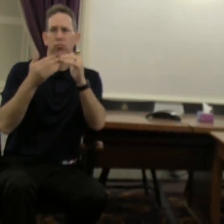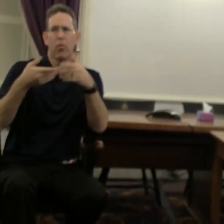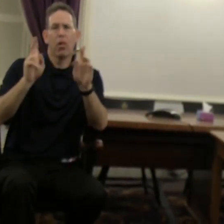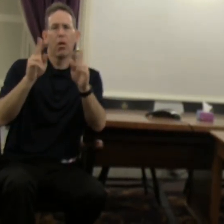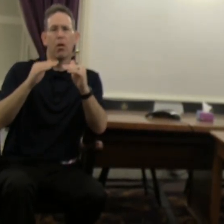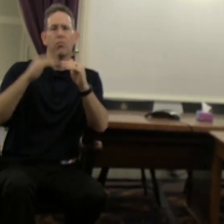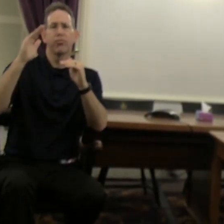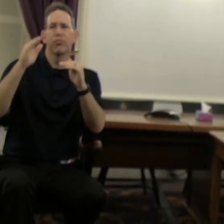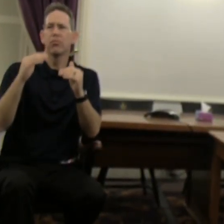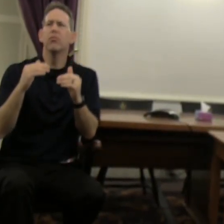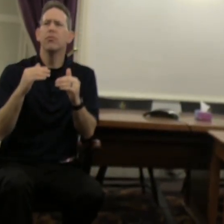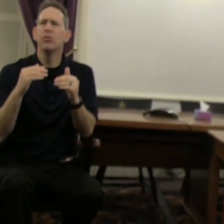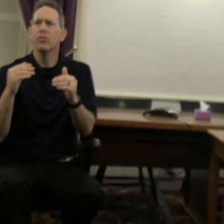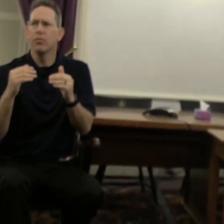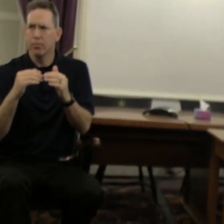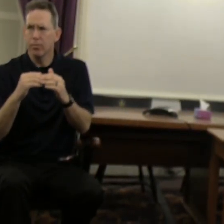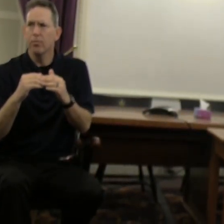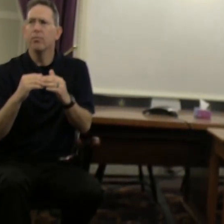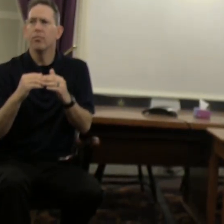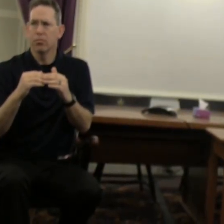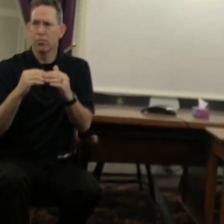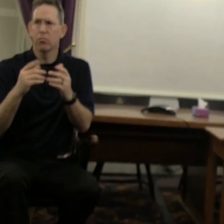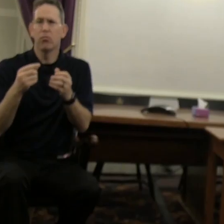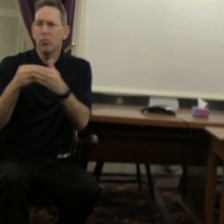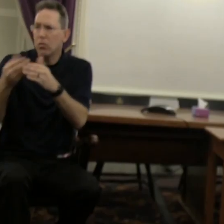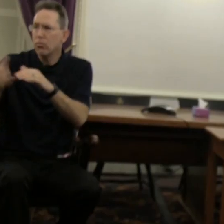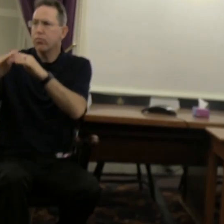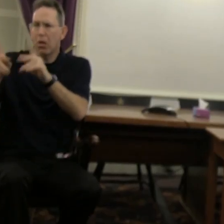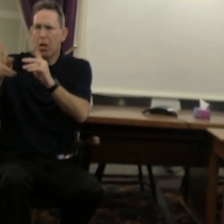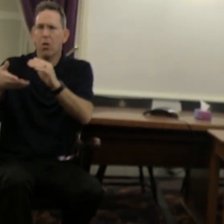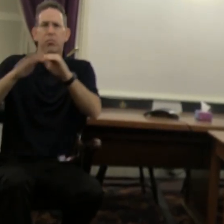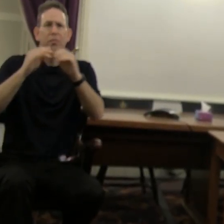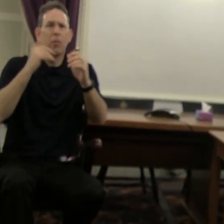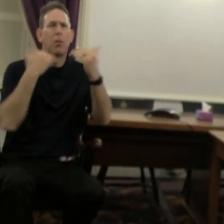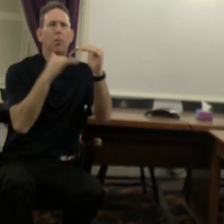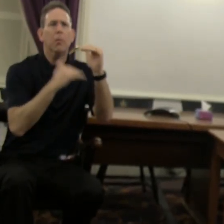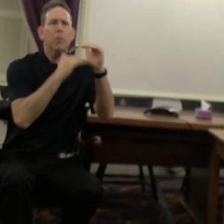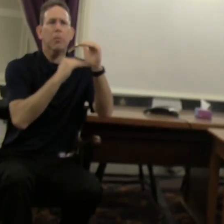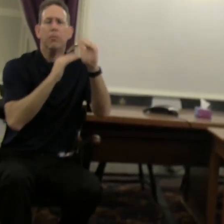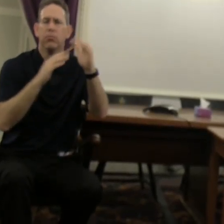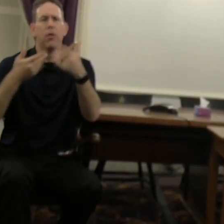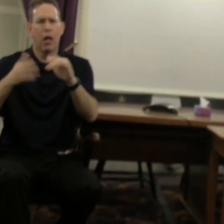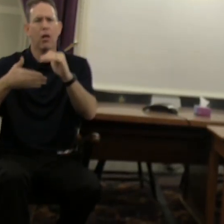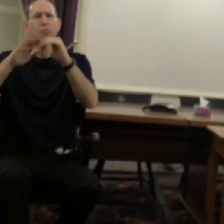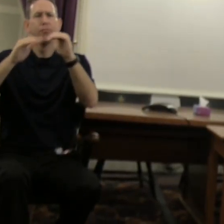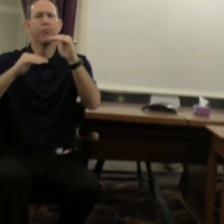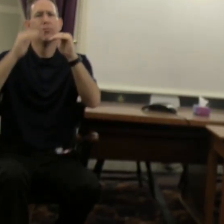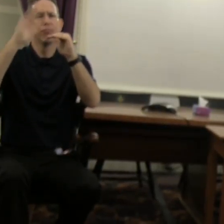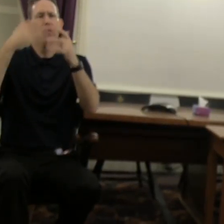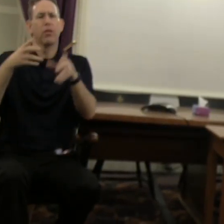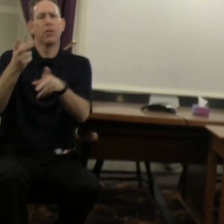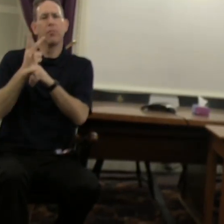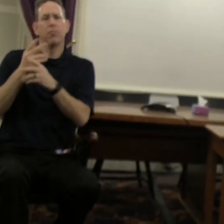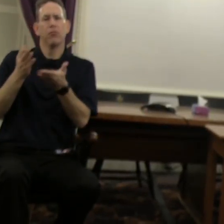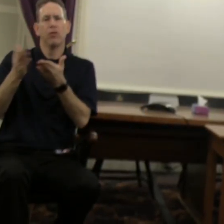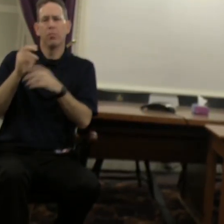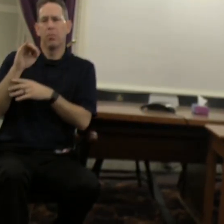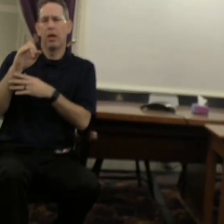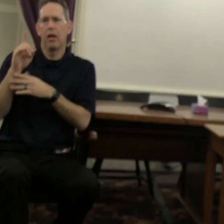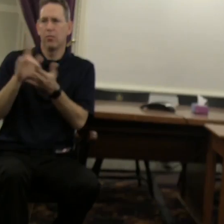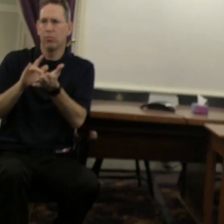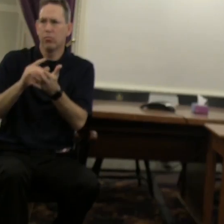administration, are: one, the entry-level asset threshold has been increased to $10,000 for a